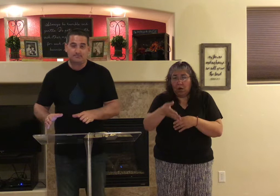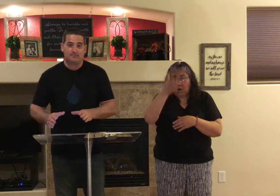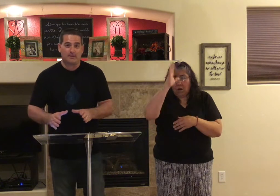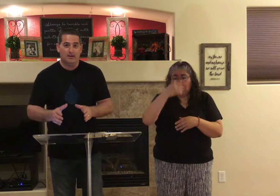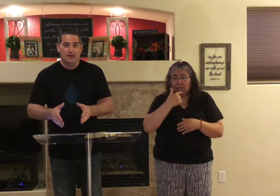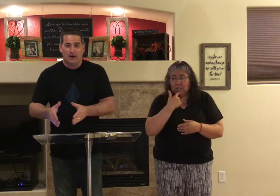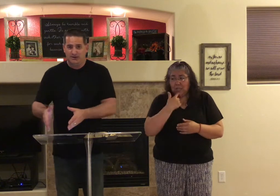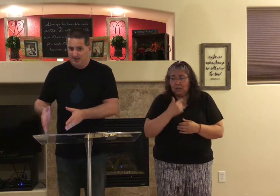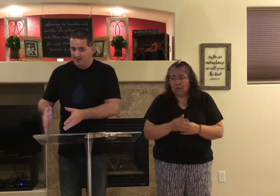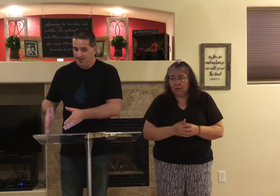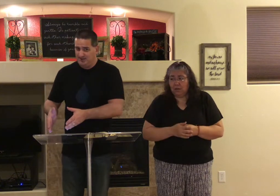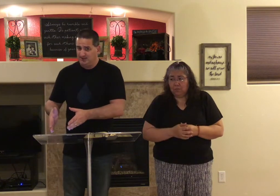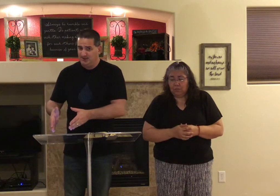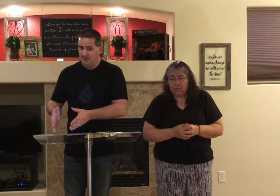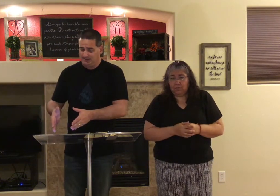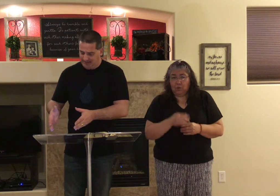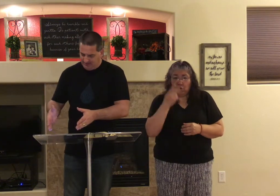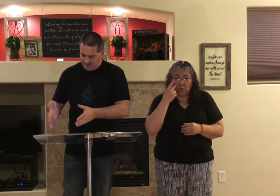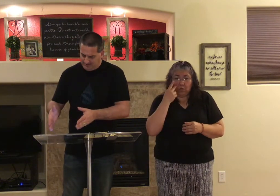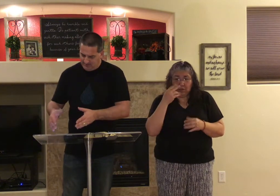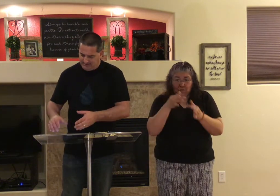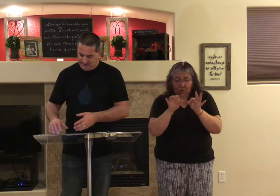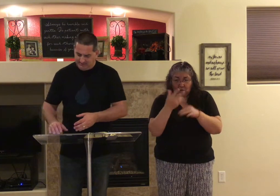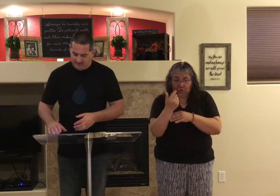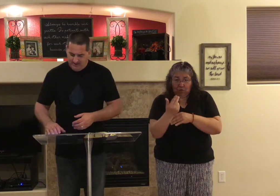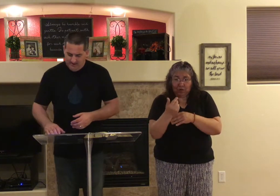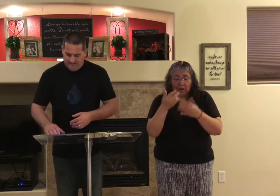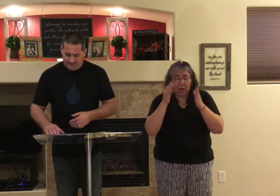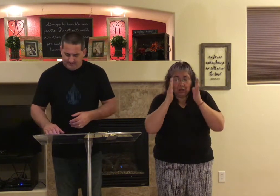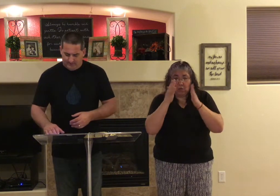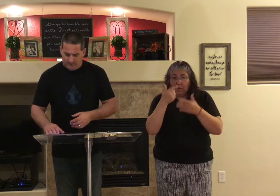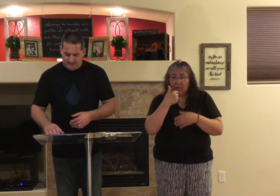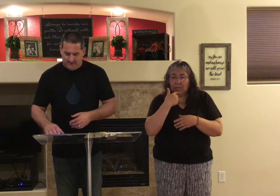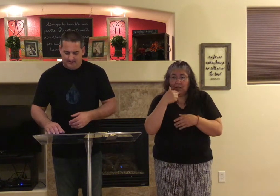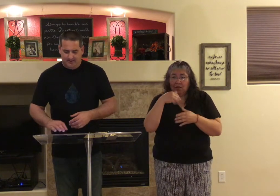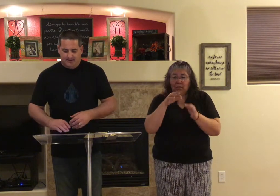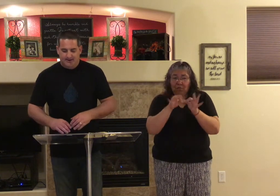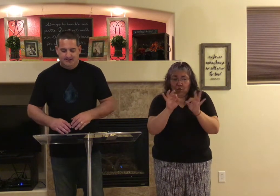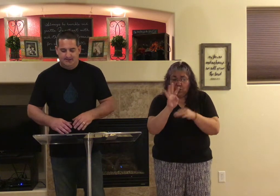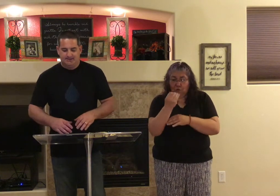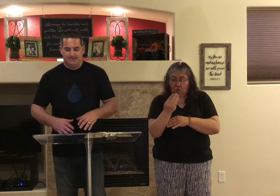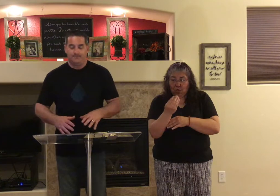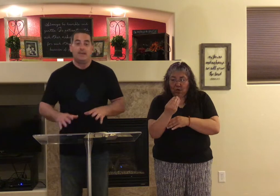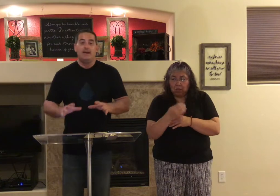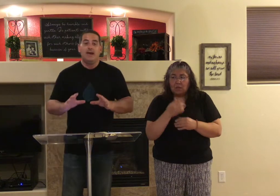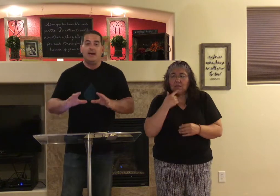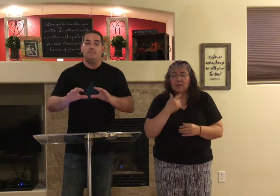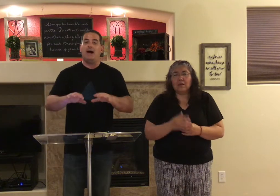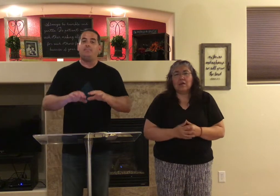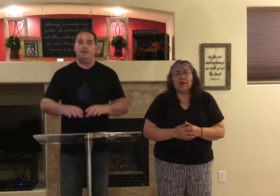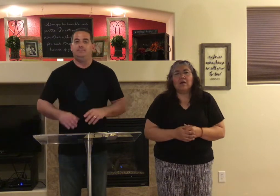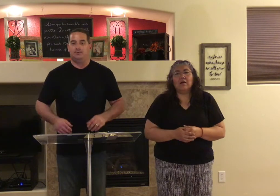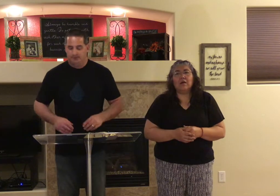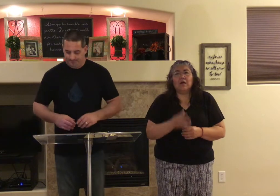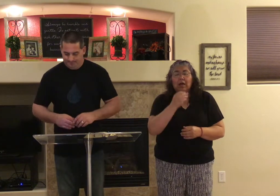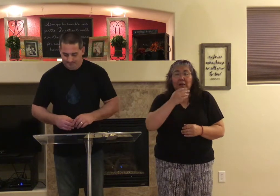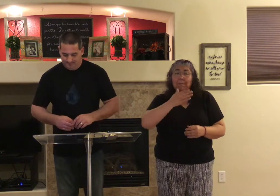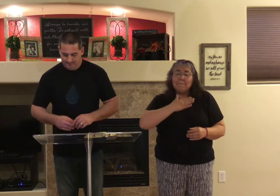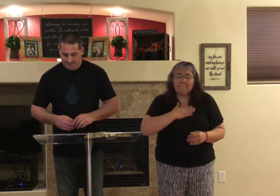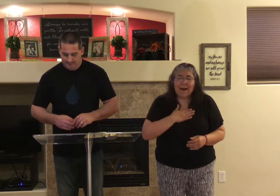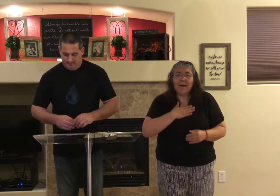here. Are you seeing in verse 13 what it says here? Listen to what it says here in verse 14. And he says, and my